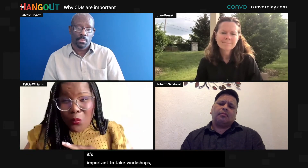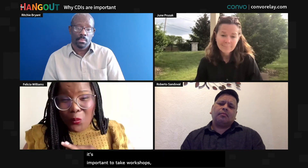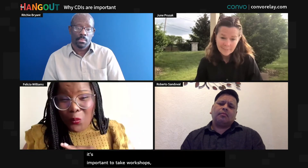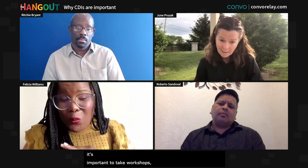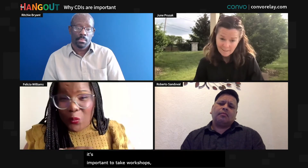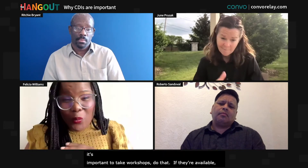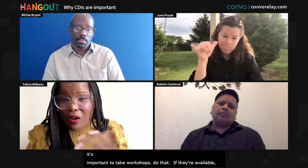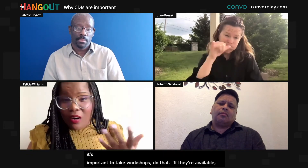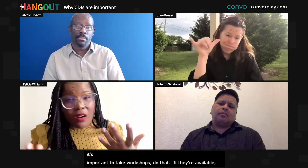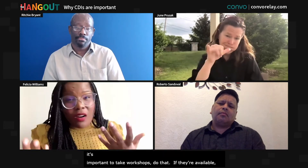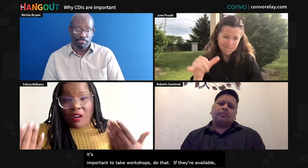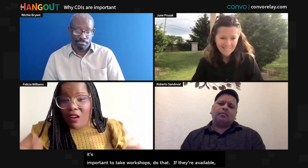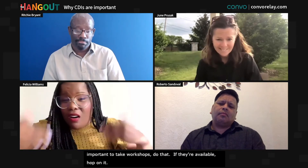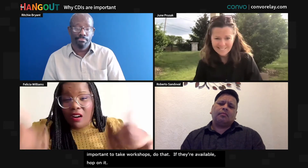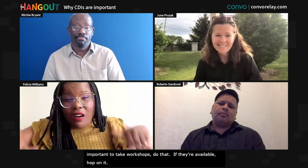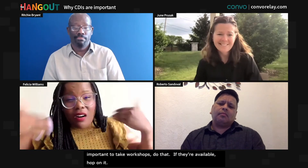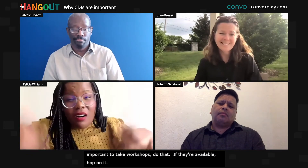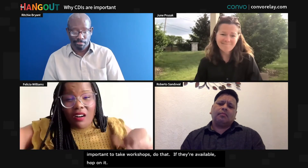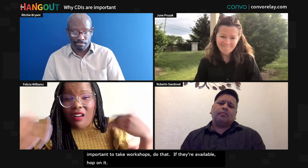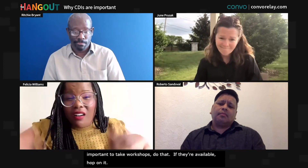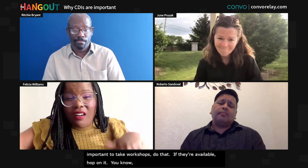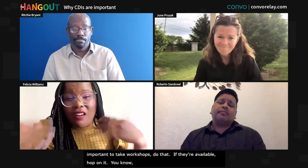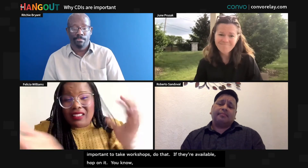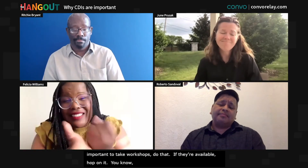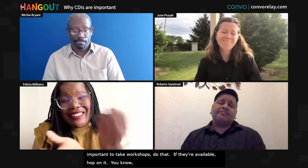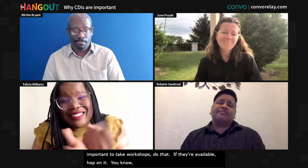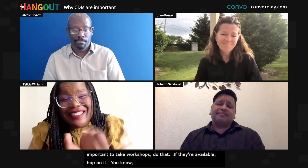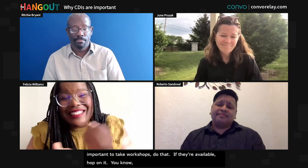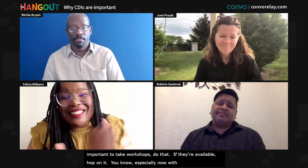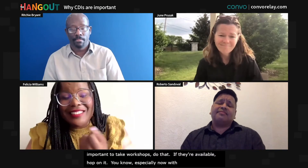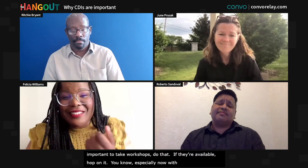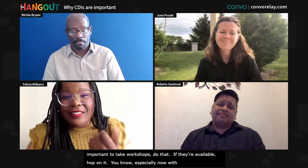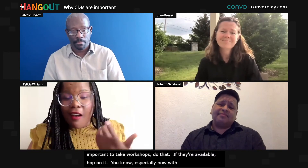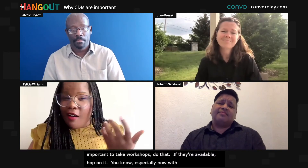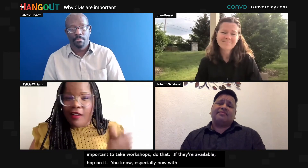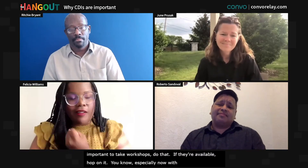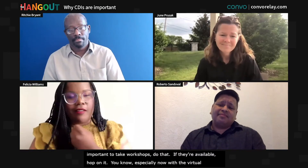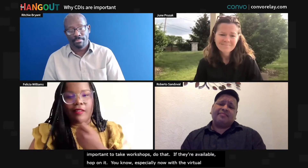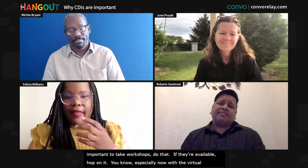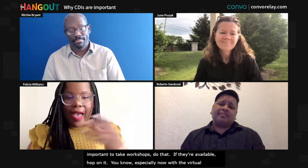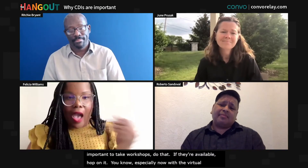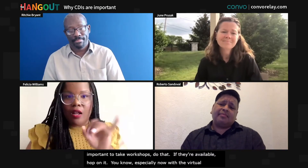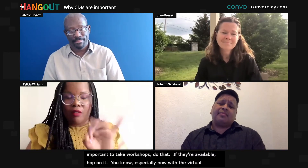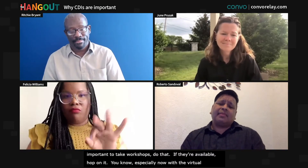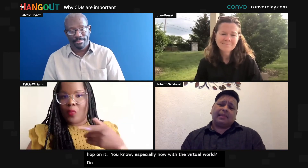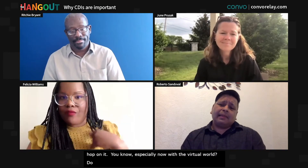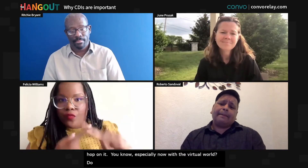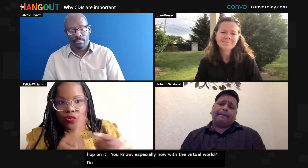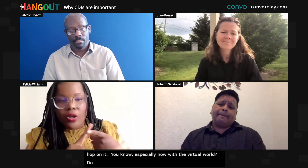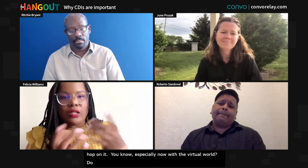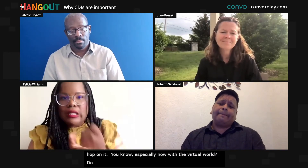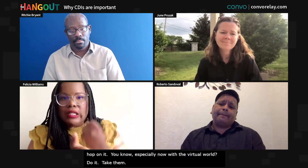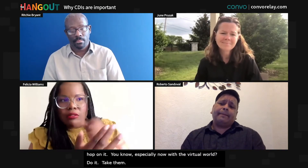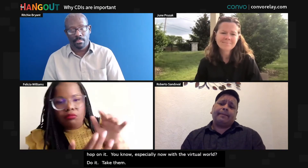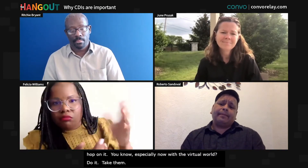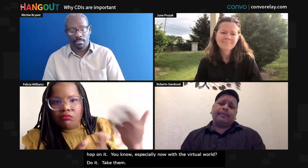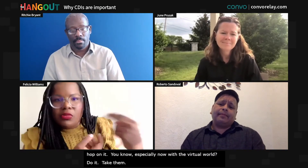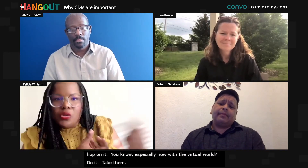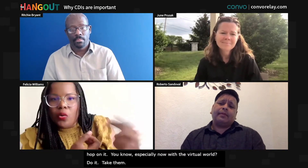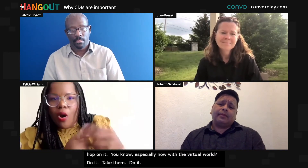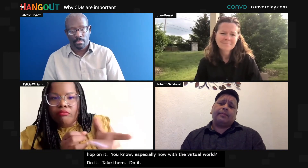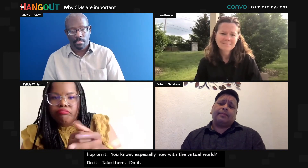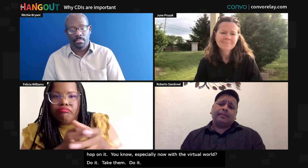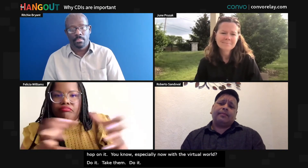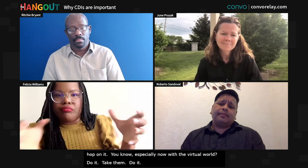it. Especially now with the virtual world, Absolutely. do it. Take them, do it.